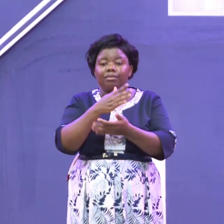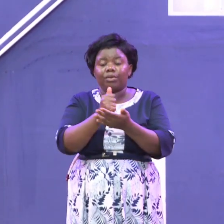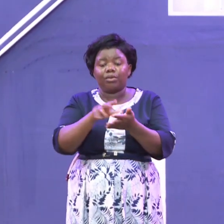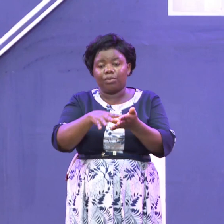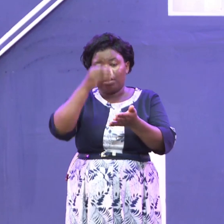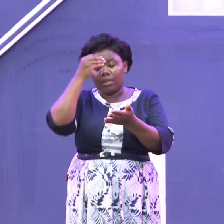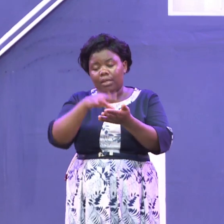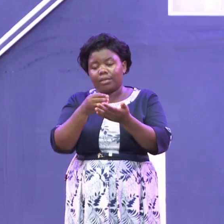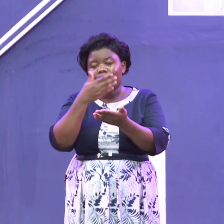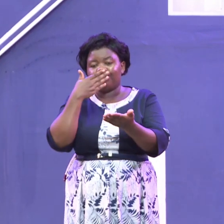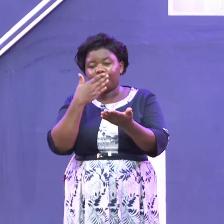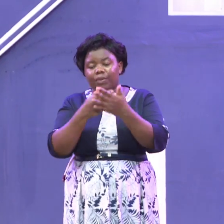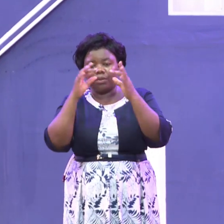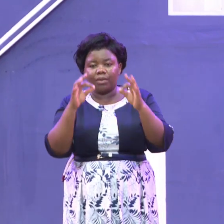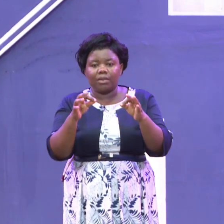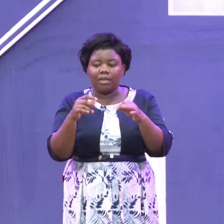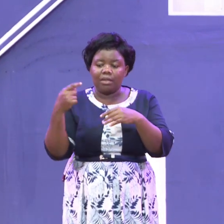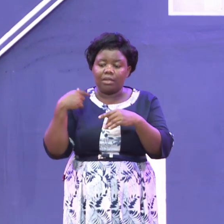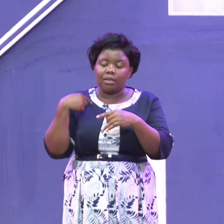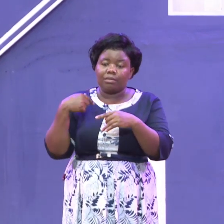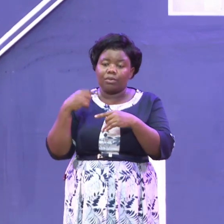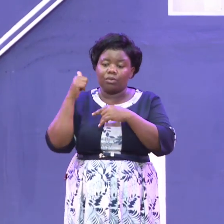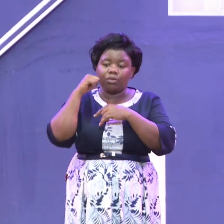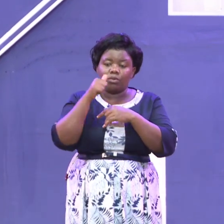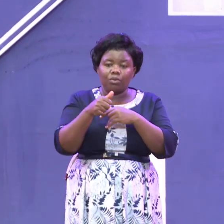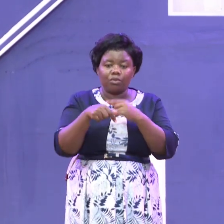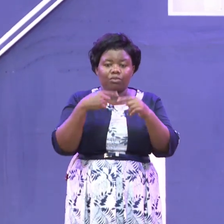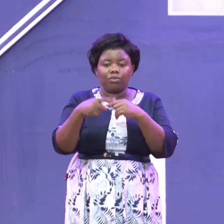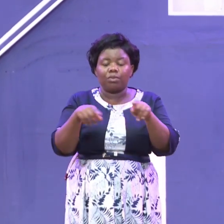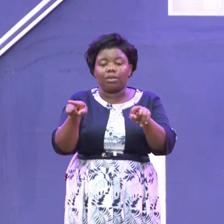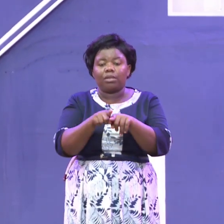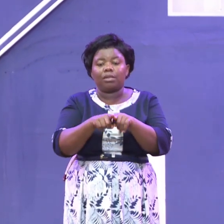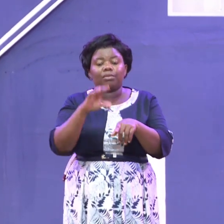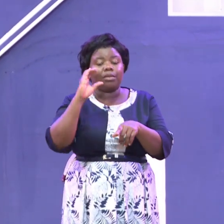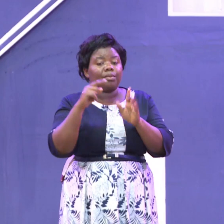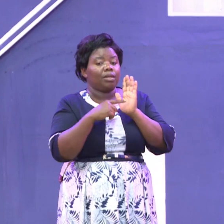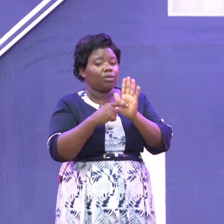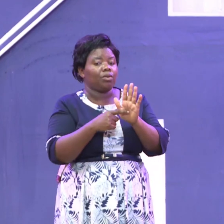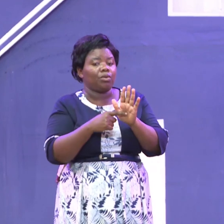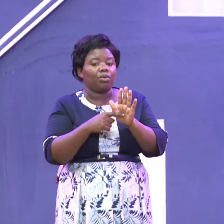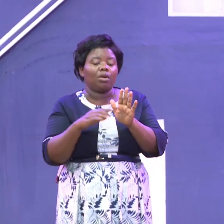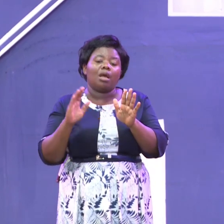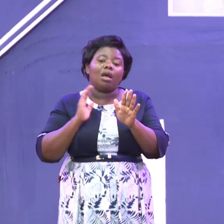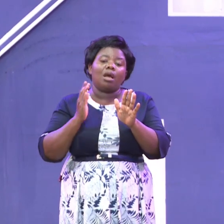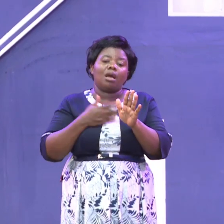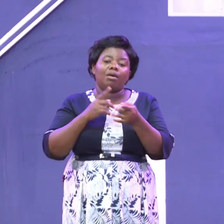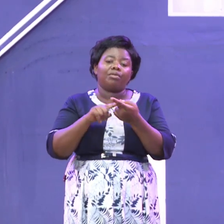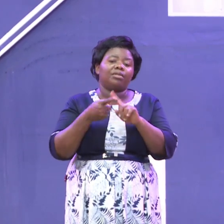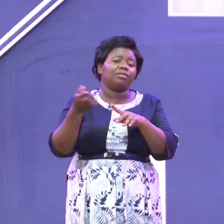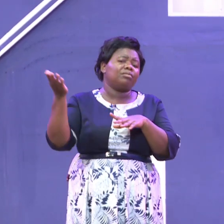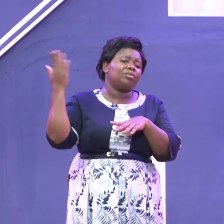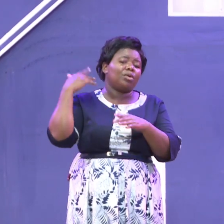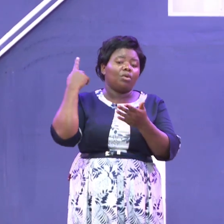ebintu ebirungi enkya nja kuba neeyongera mu maaso n'essuula y'emu mbalage bannaffe engeri gye baategeera